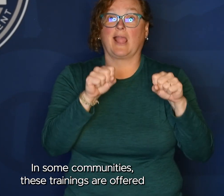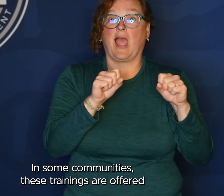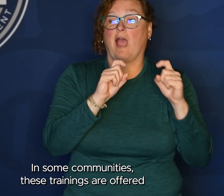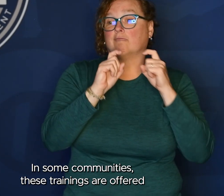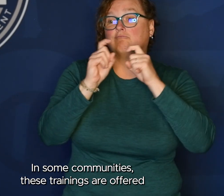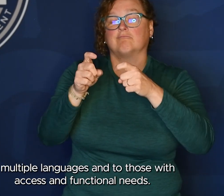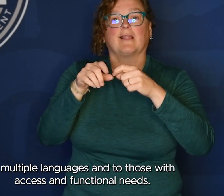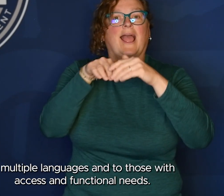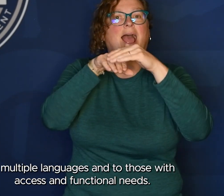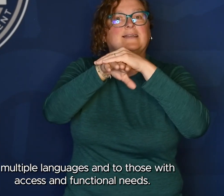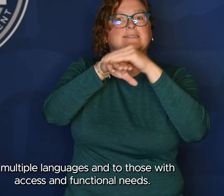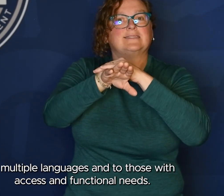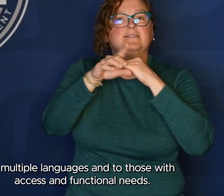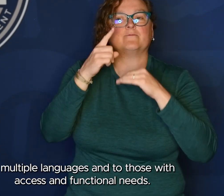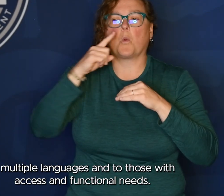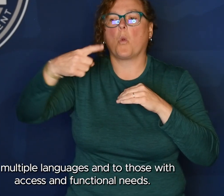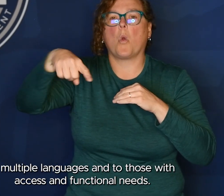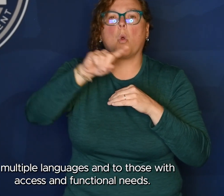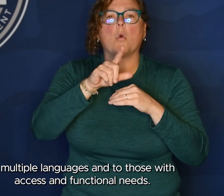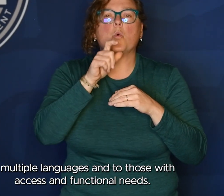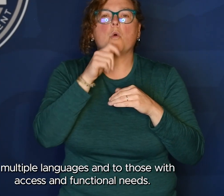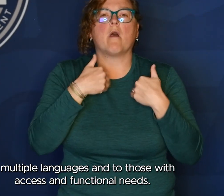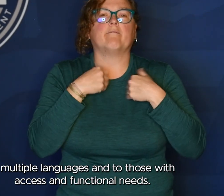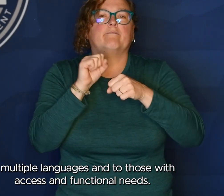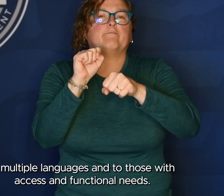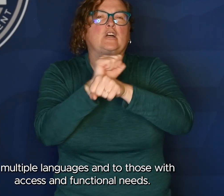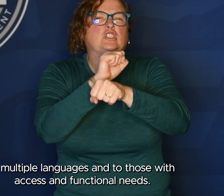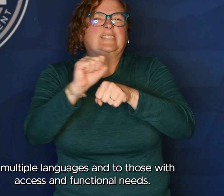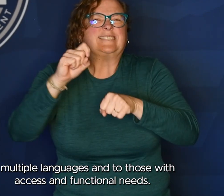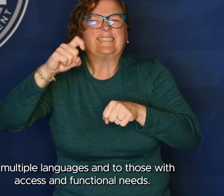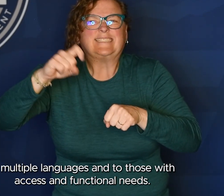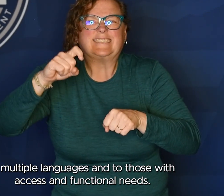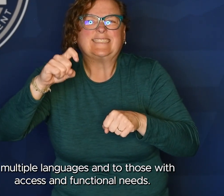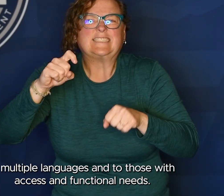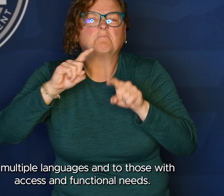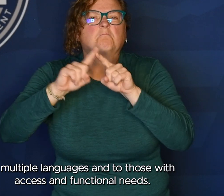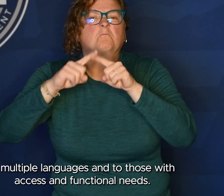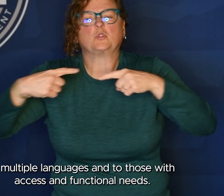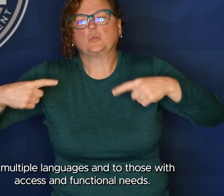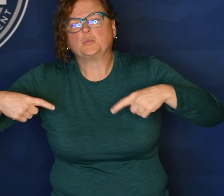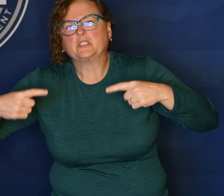offered in multiple languages and to those with access and functional needs.